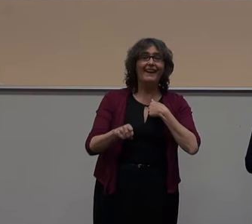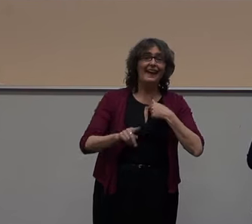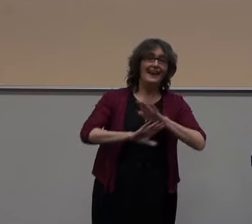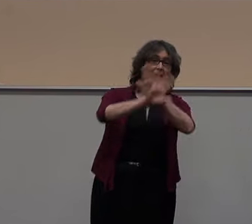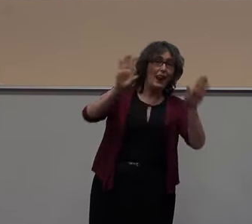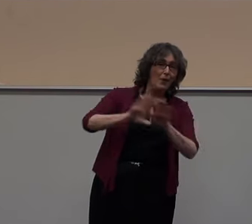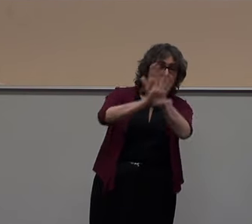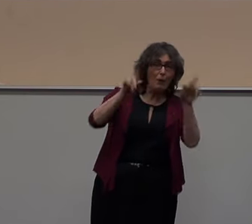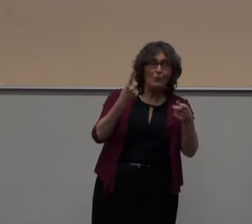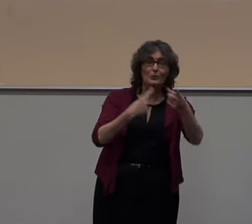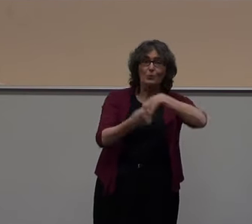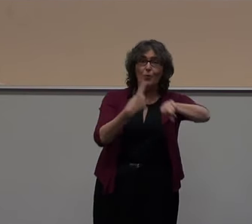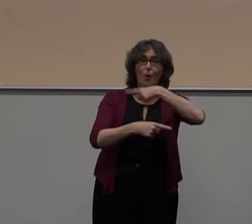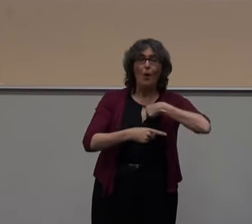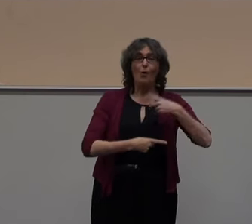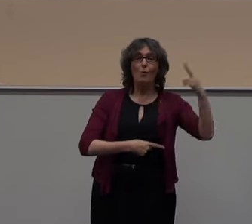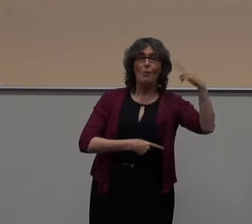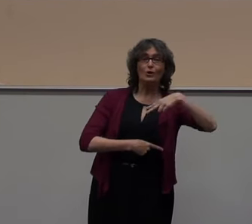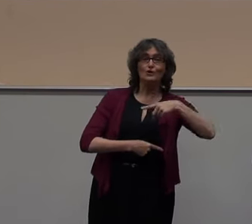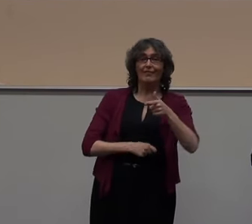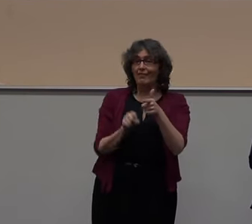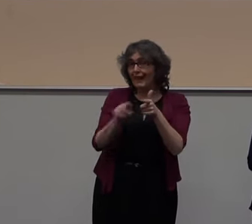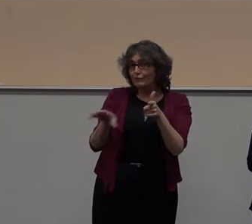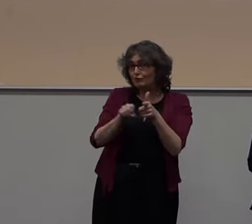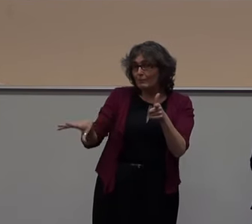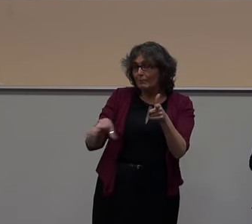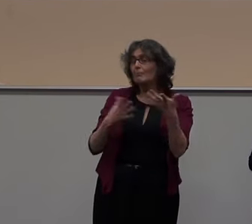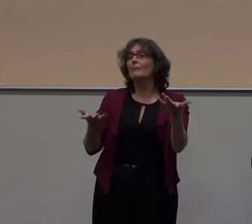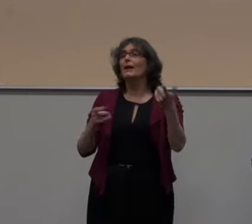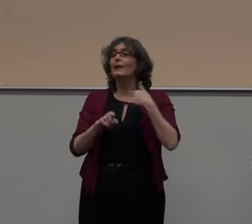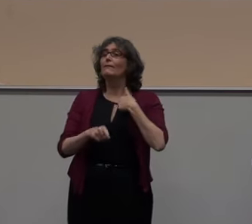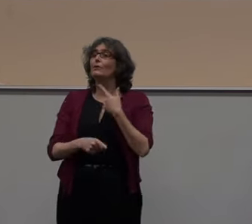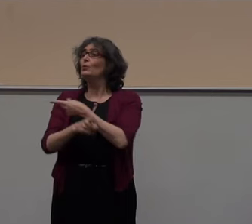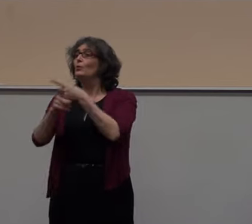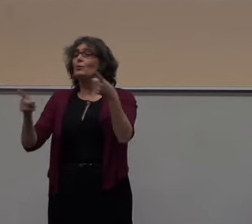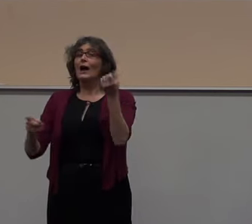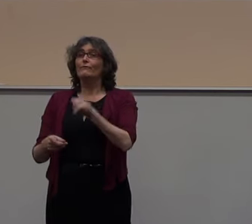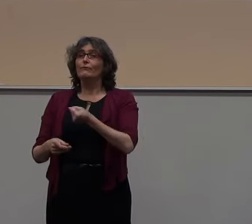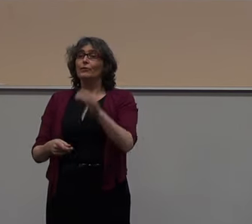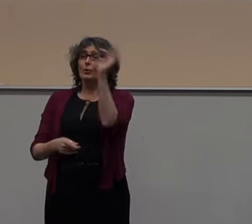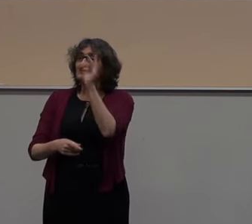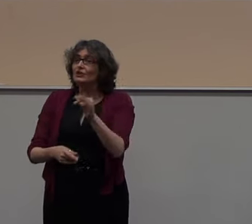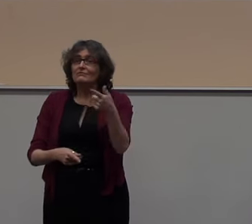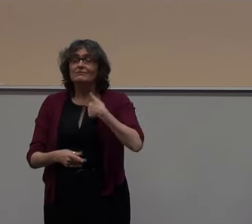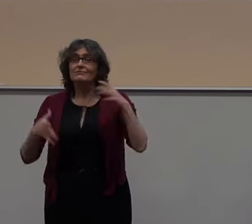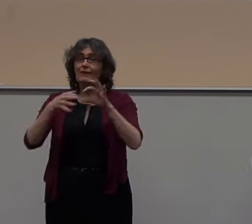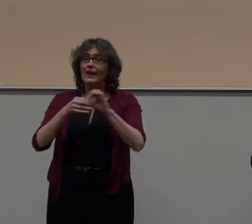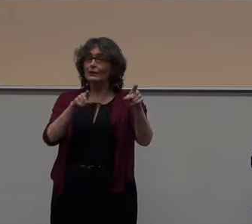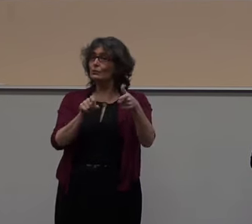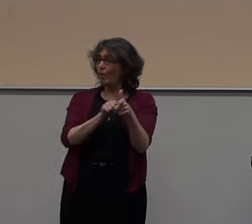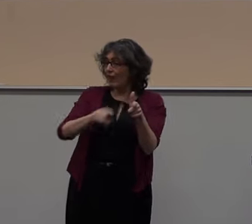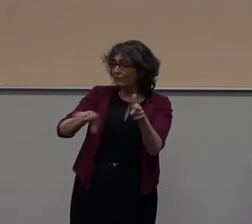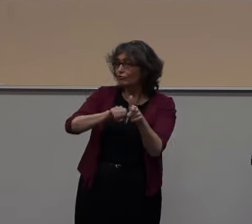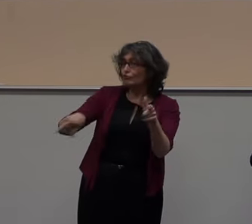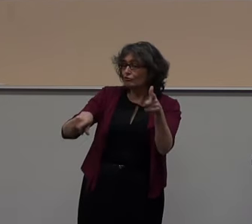stream going out. If anyone has any questions on the live stream, please feel free to tweet them in or put